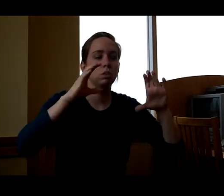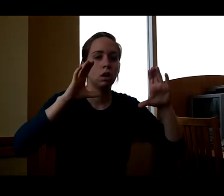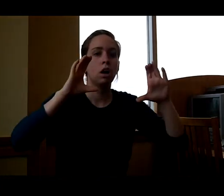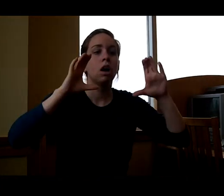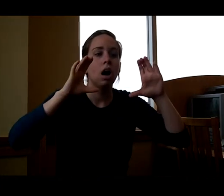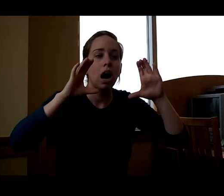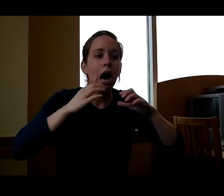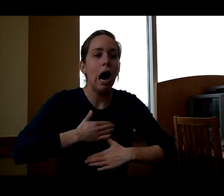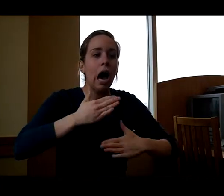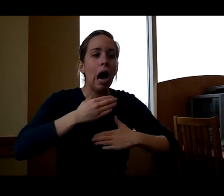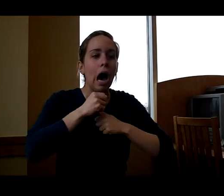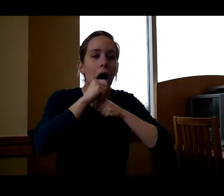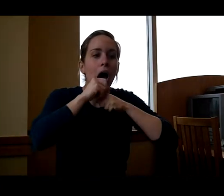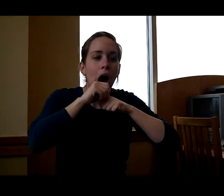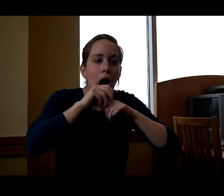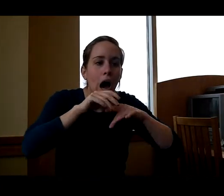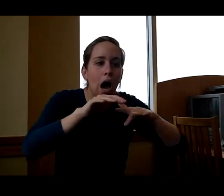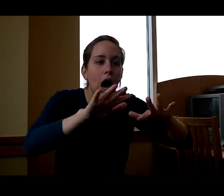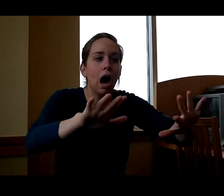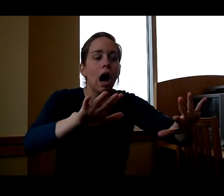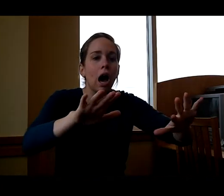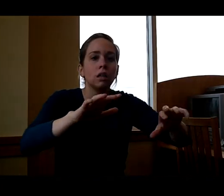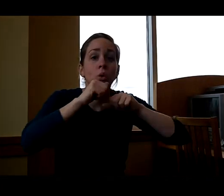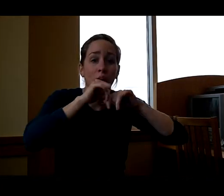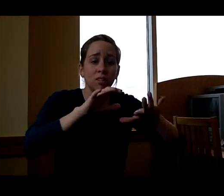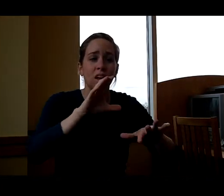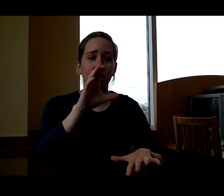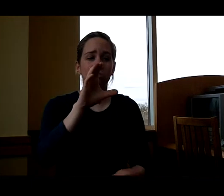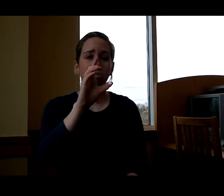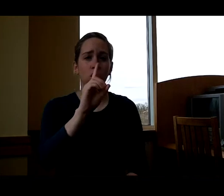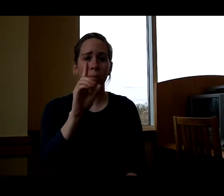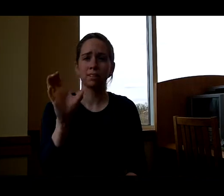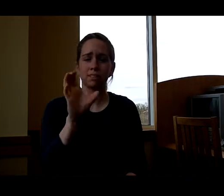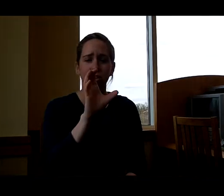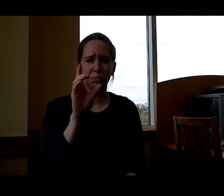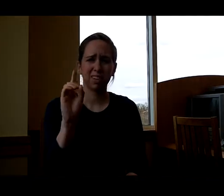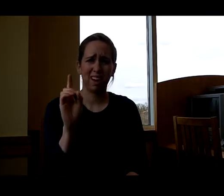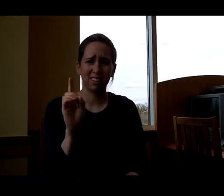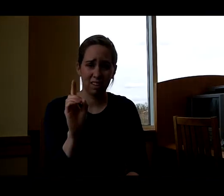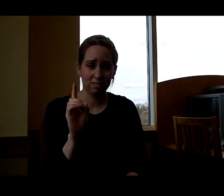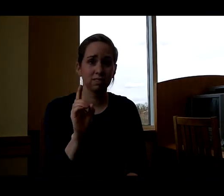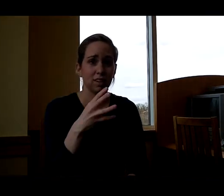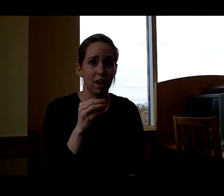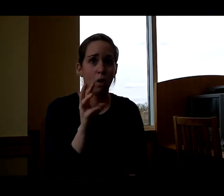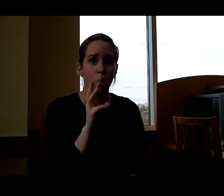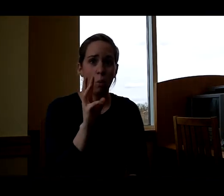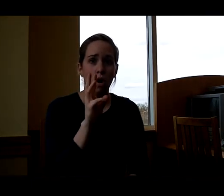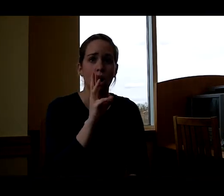You have, every time you exhale carbon dioxide, other gases, as well as water vapor. The water vapor in your breath hits the